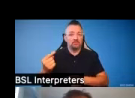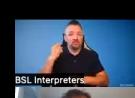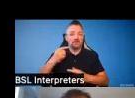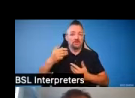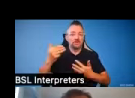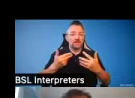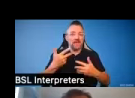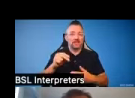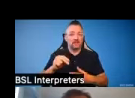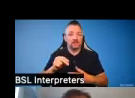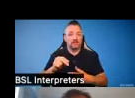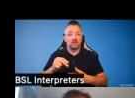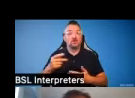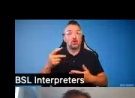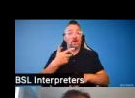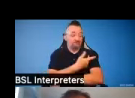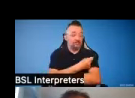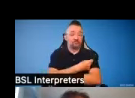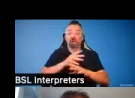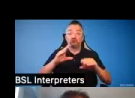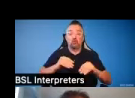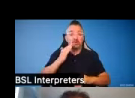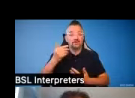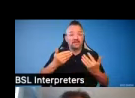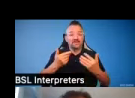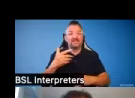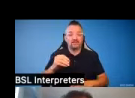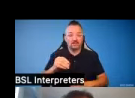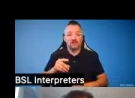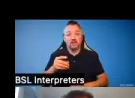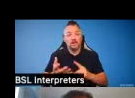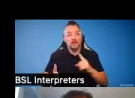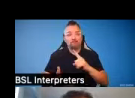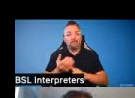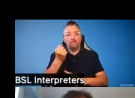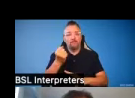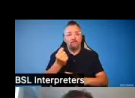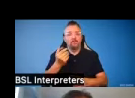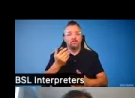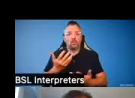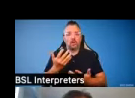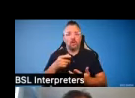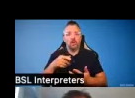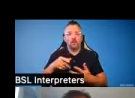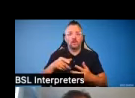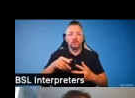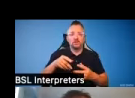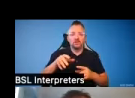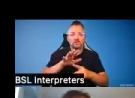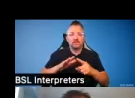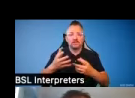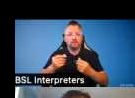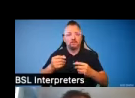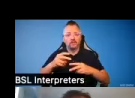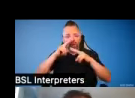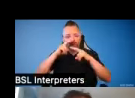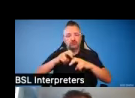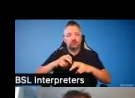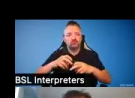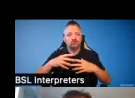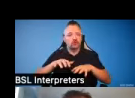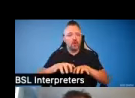vaccinating people in the 1970s. So it was first discovered in some macaques, some research animals in the